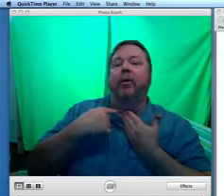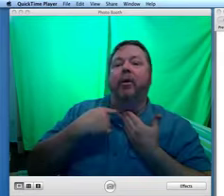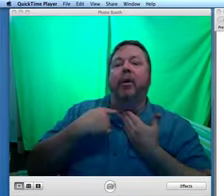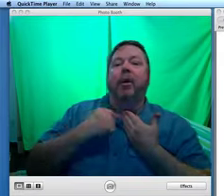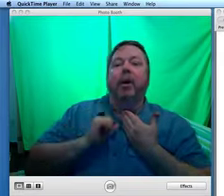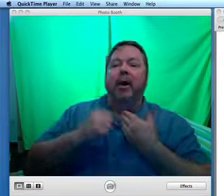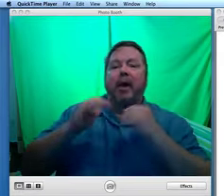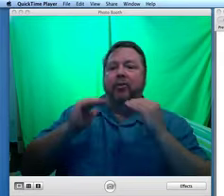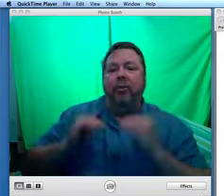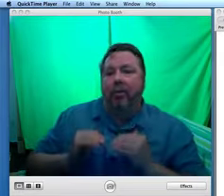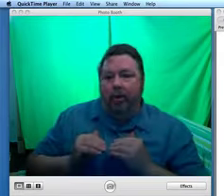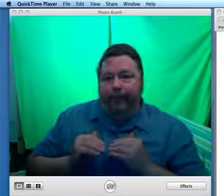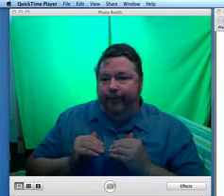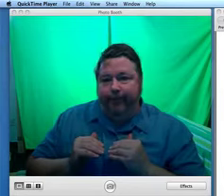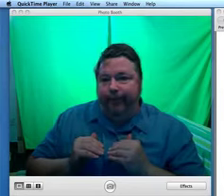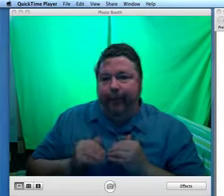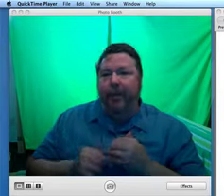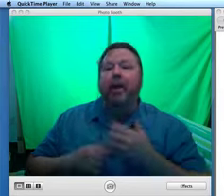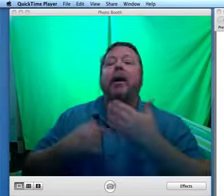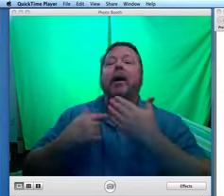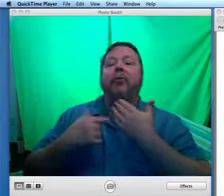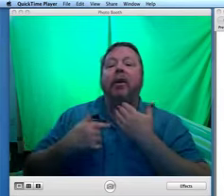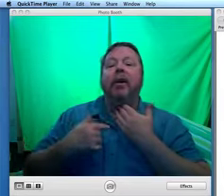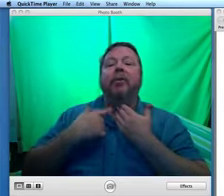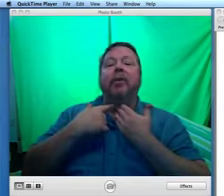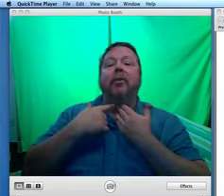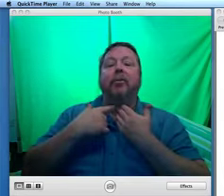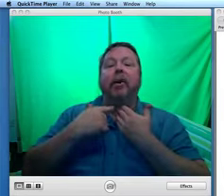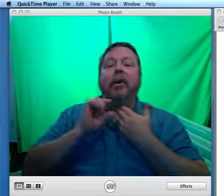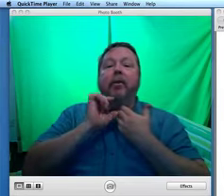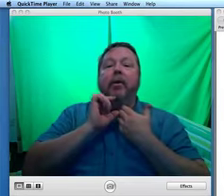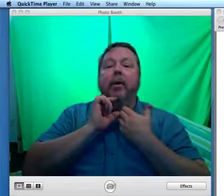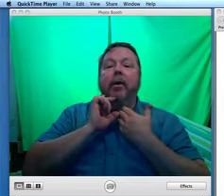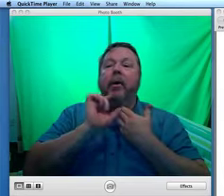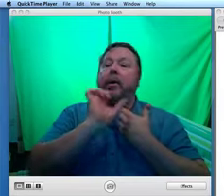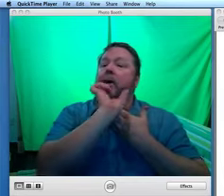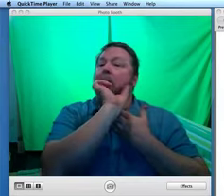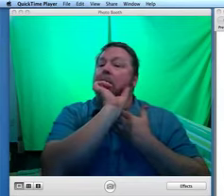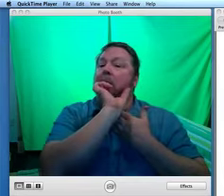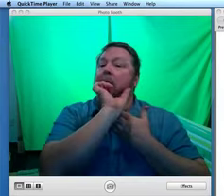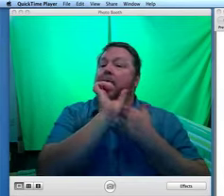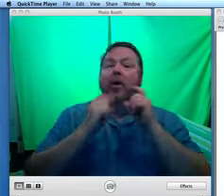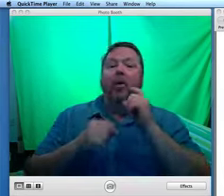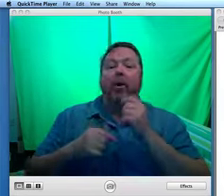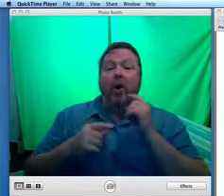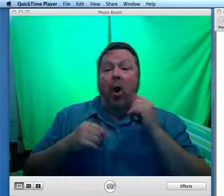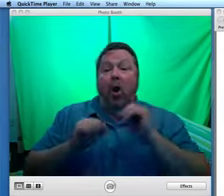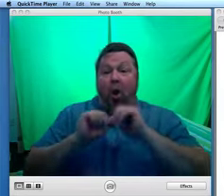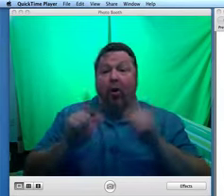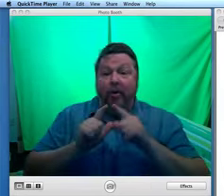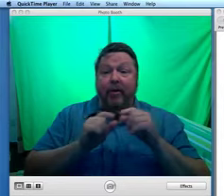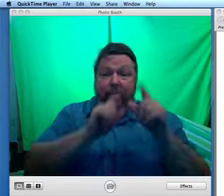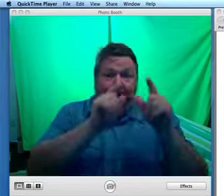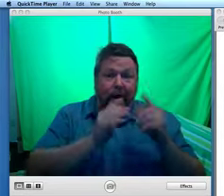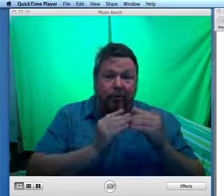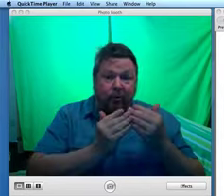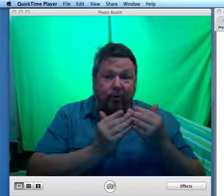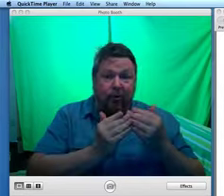here. That's too low. It really needs to touch right here. Right? All of